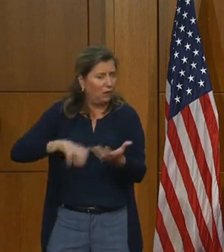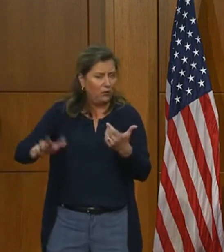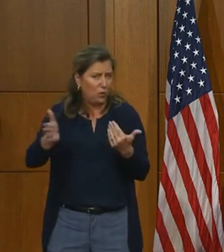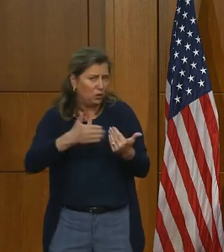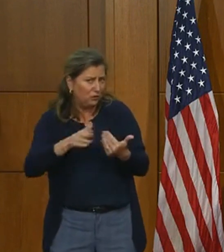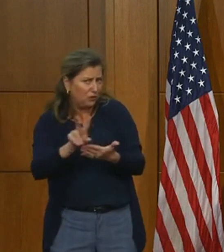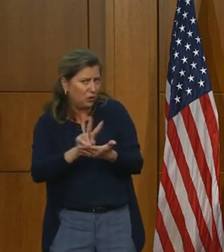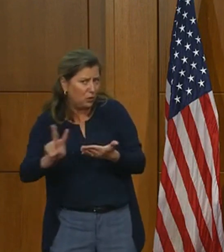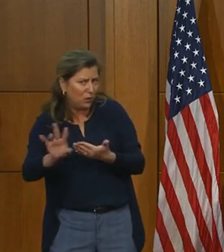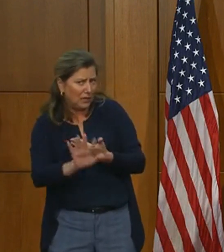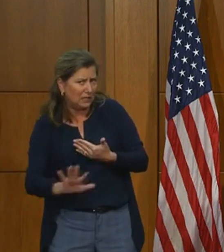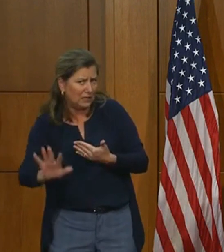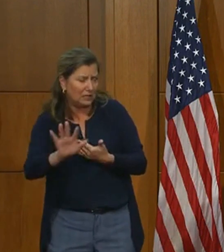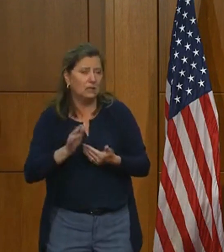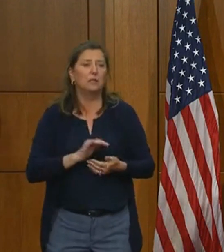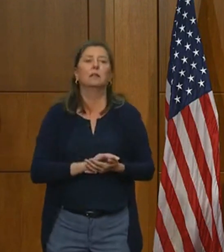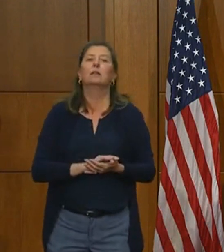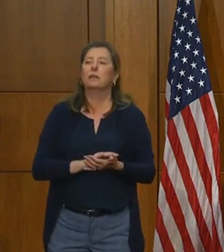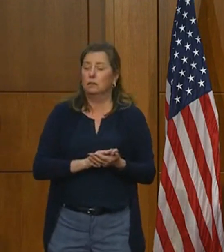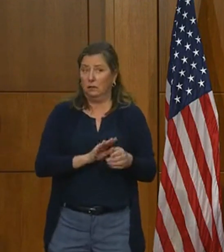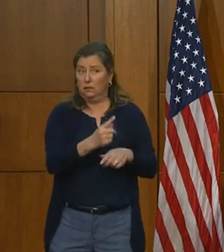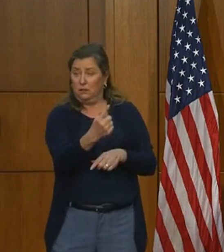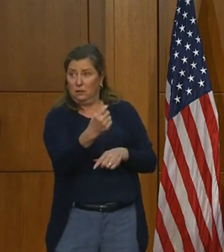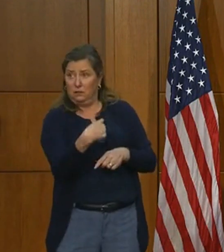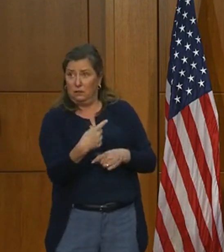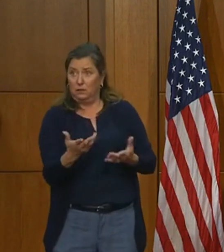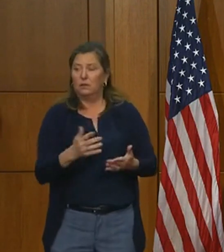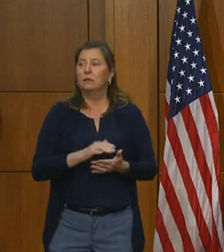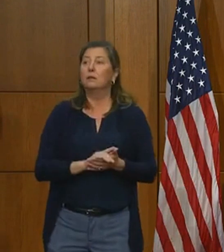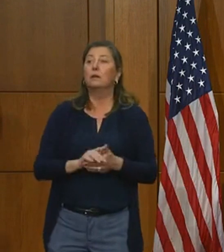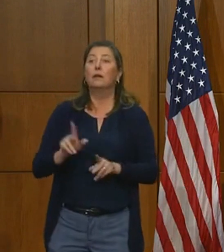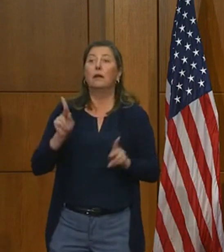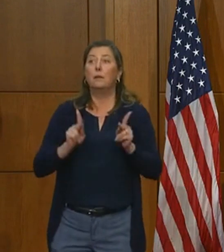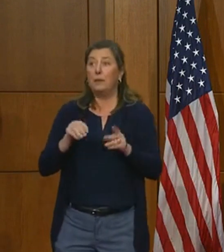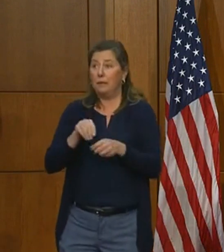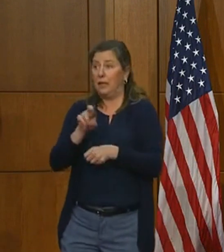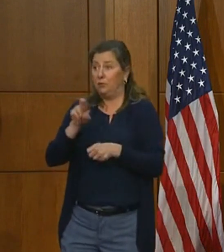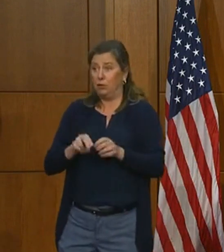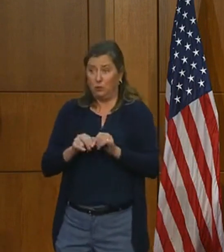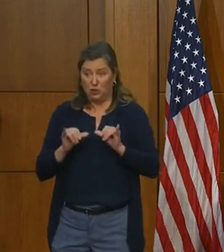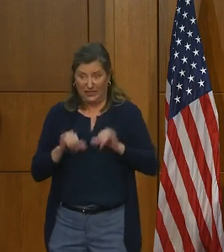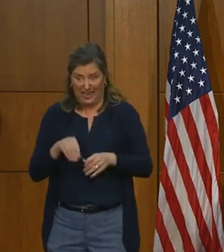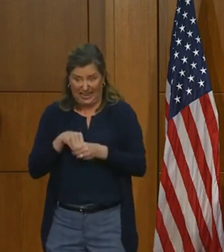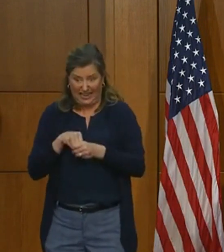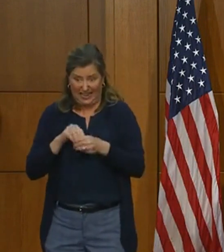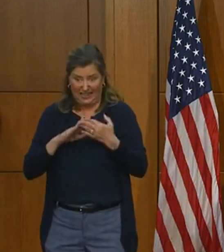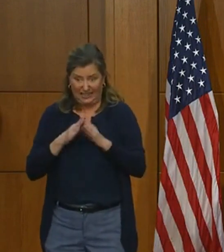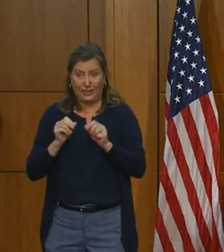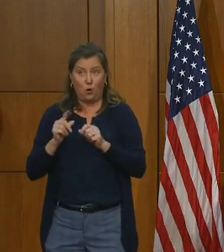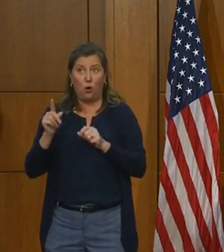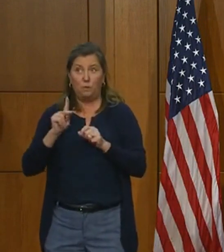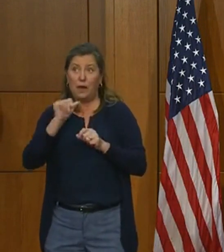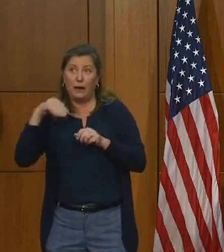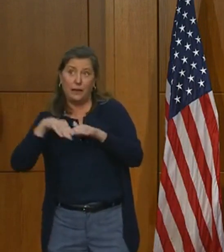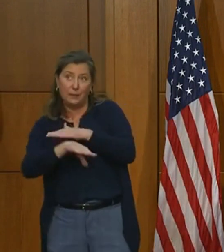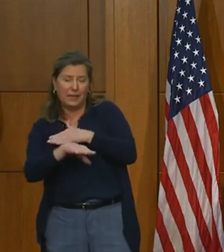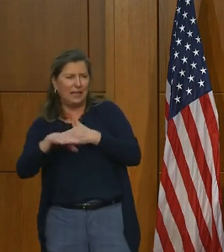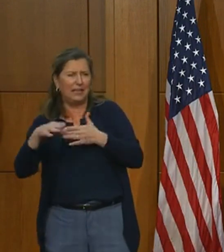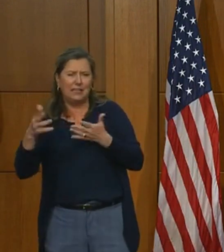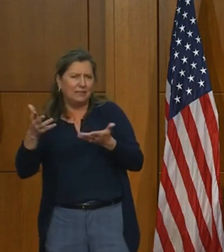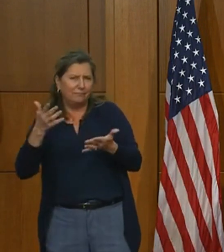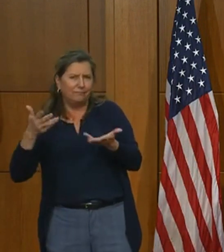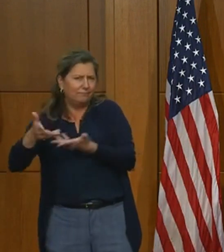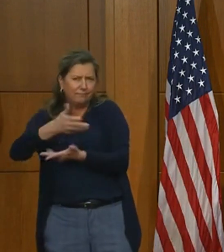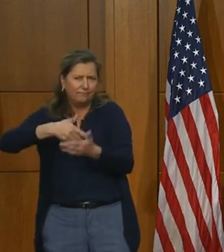so? The question is, should people not leave the city and not come into the city? I don't